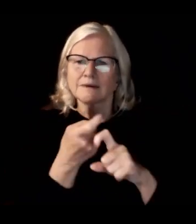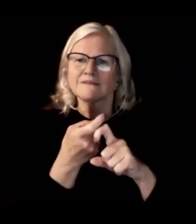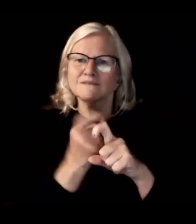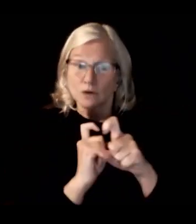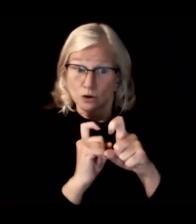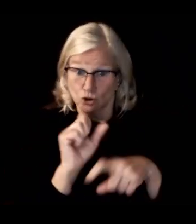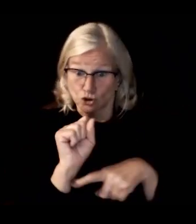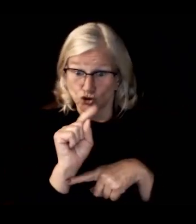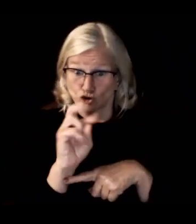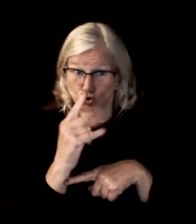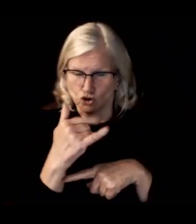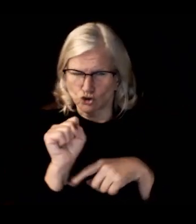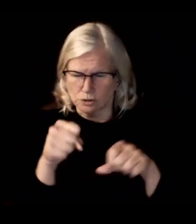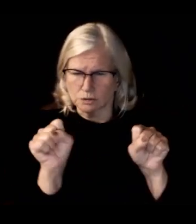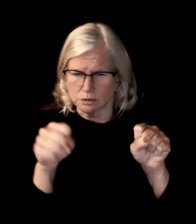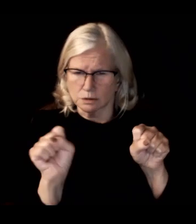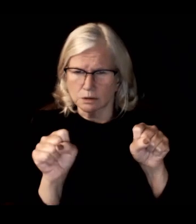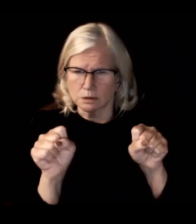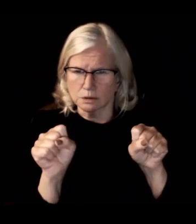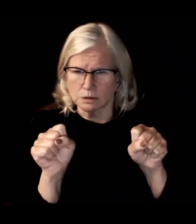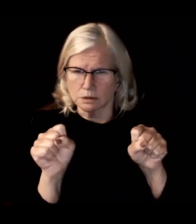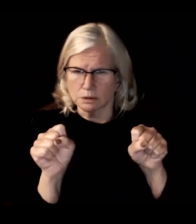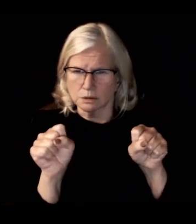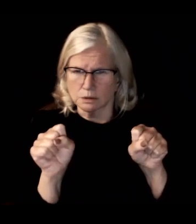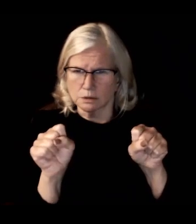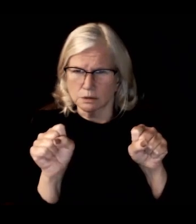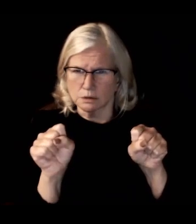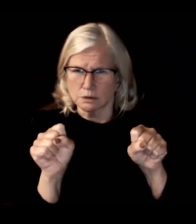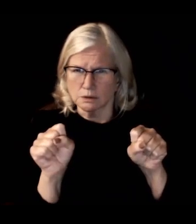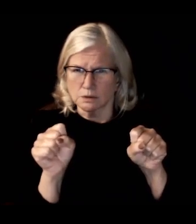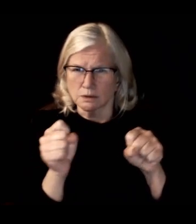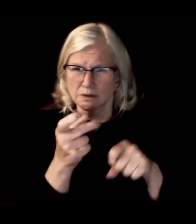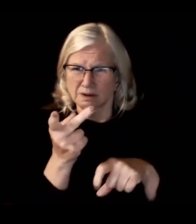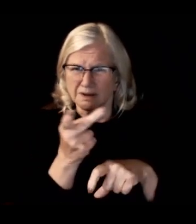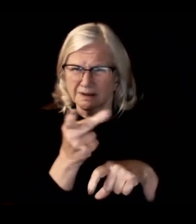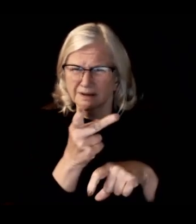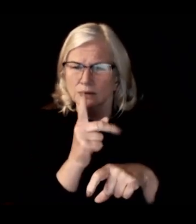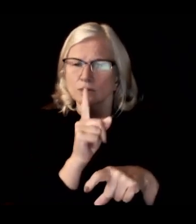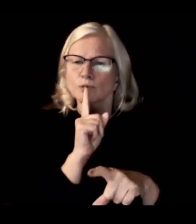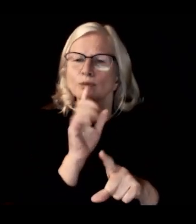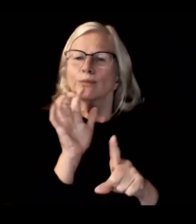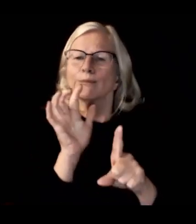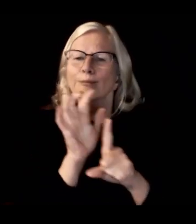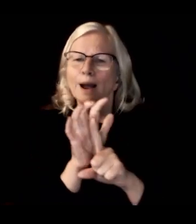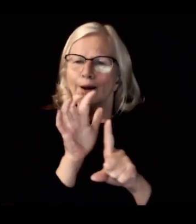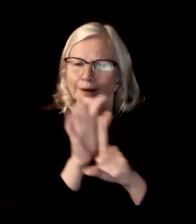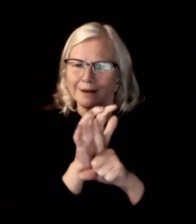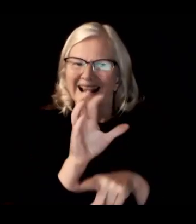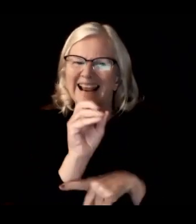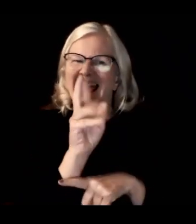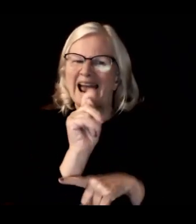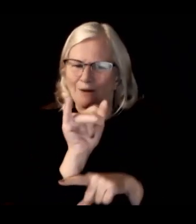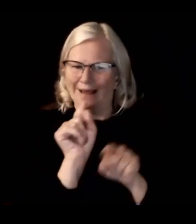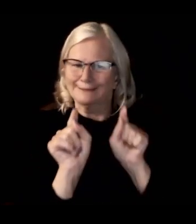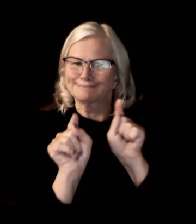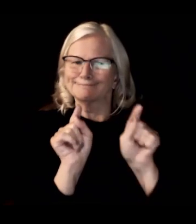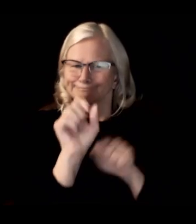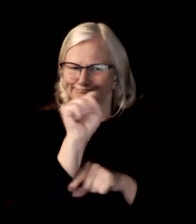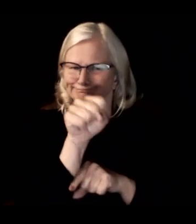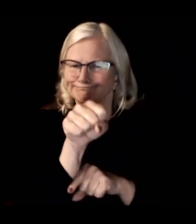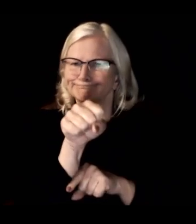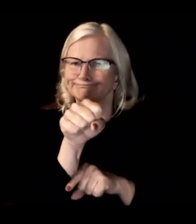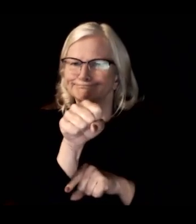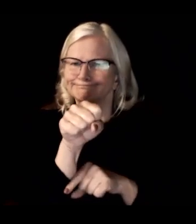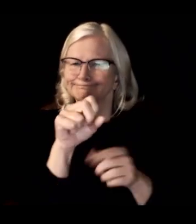very populous counties, which we would say would have a greater likelihood of having someone who attended just simply because they're